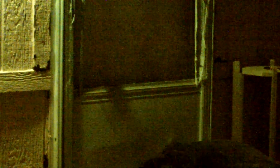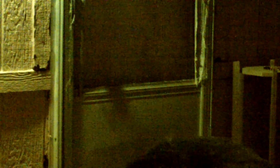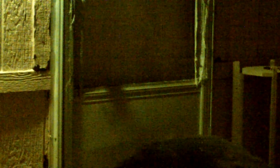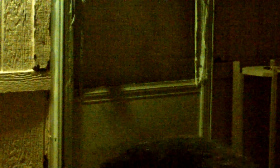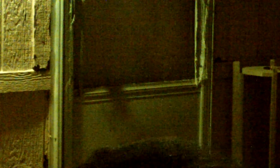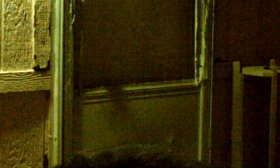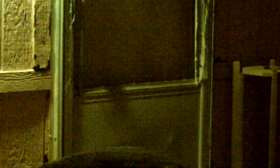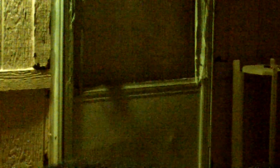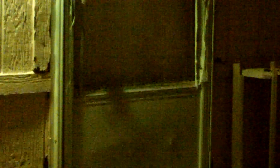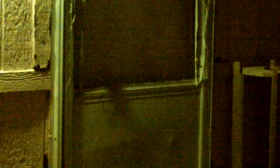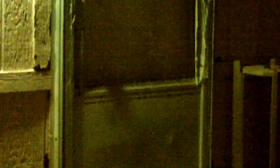We